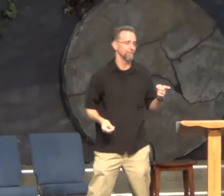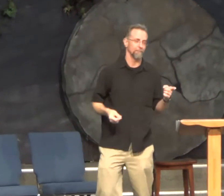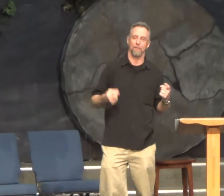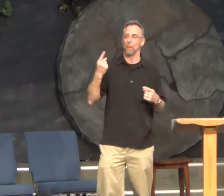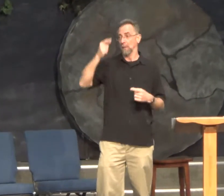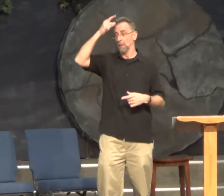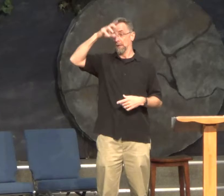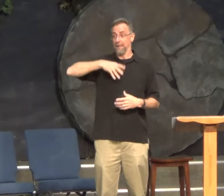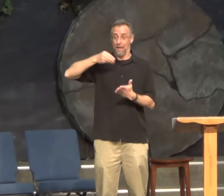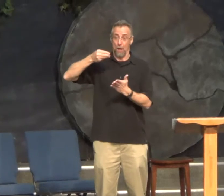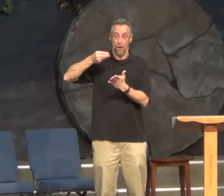had someone who owed him money.